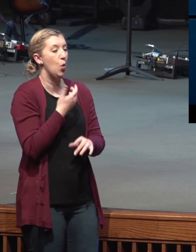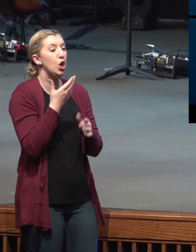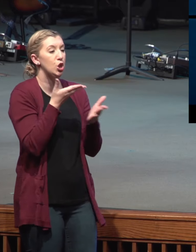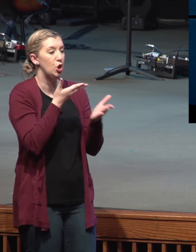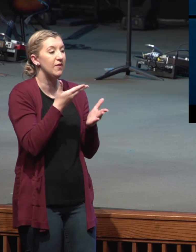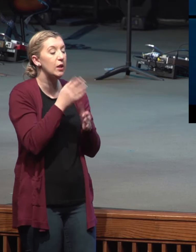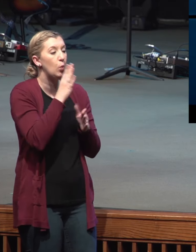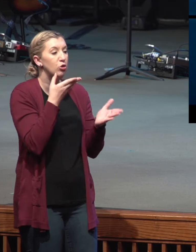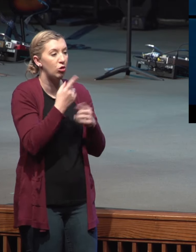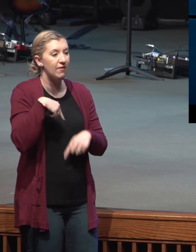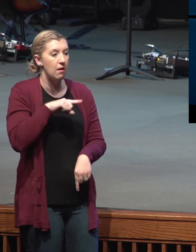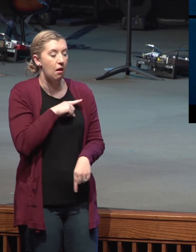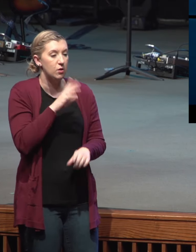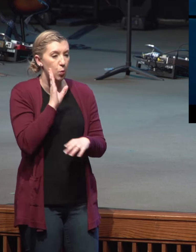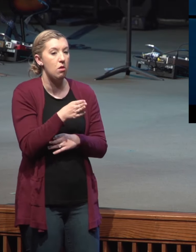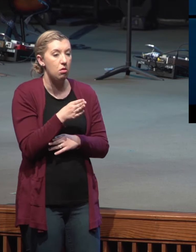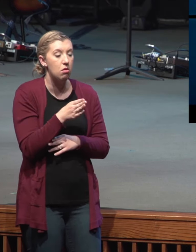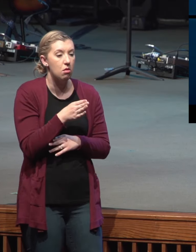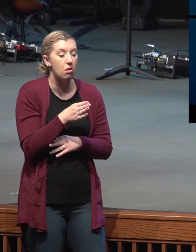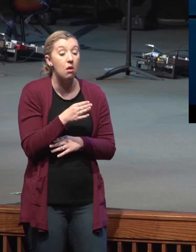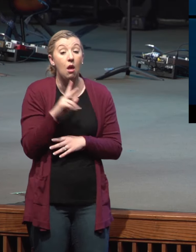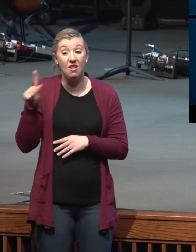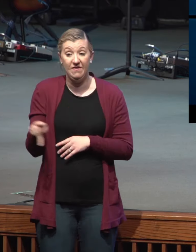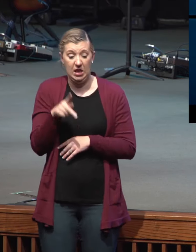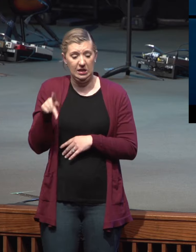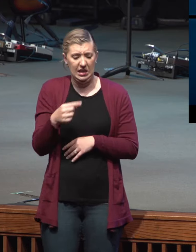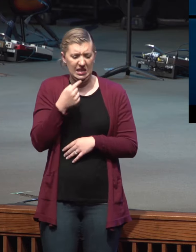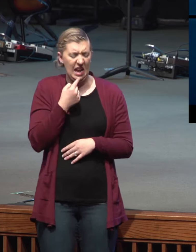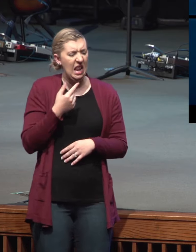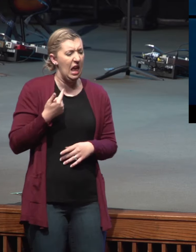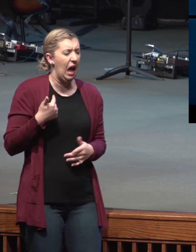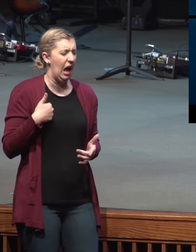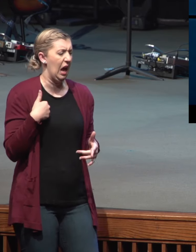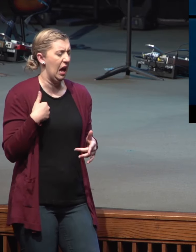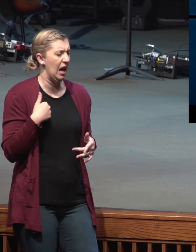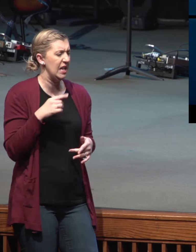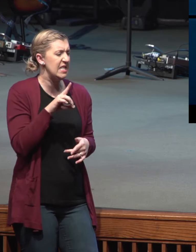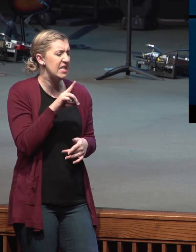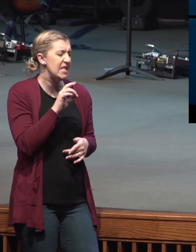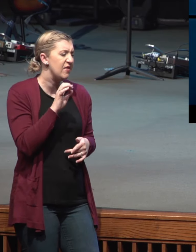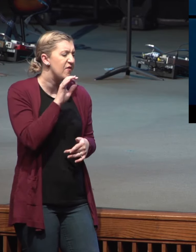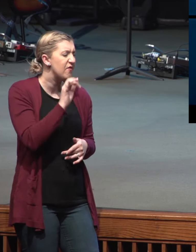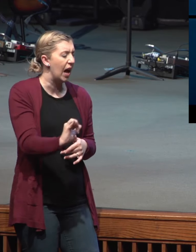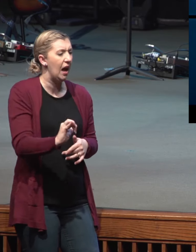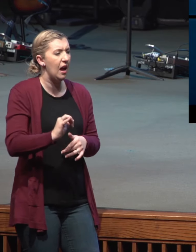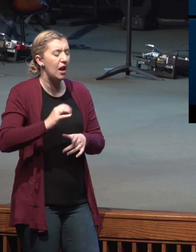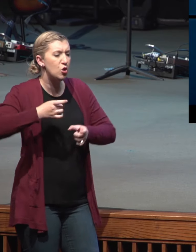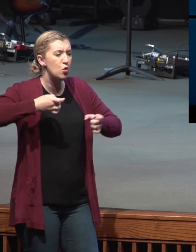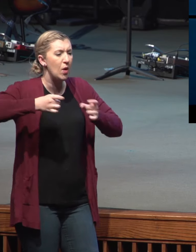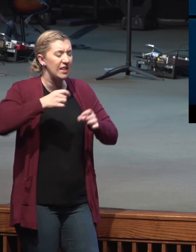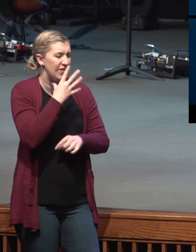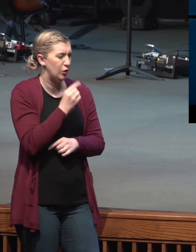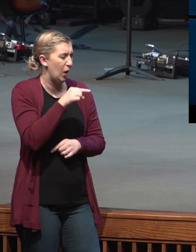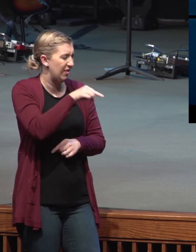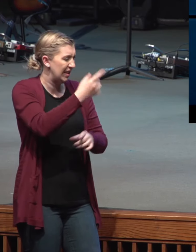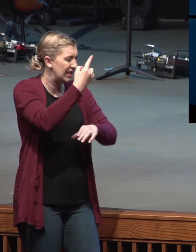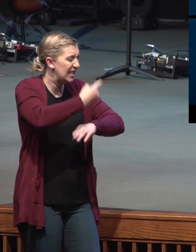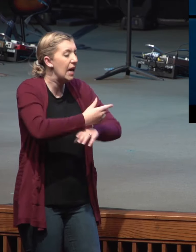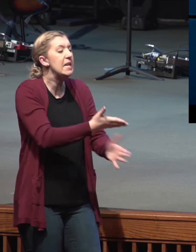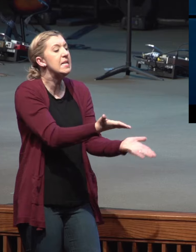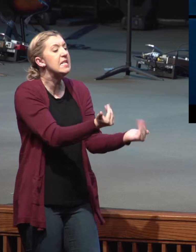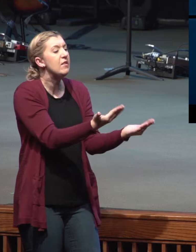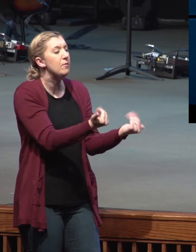and serve us." And the Philistine said, "I defy the ranks of Israel this day, give me